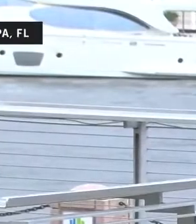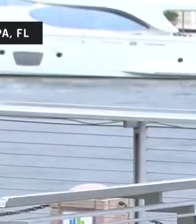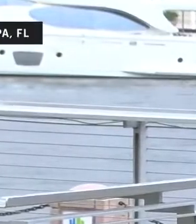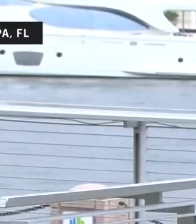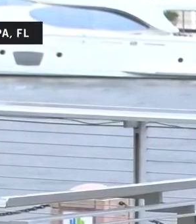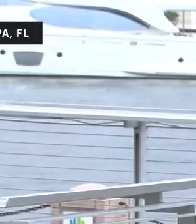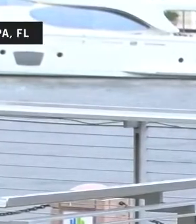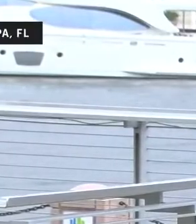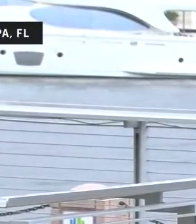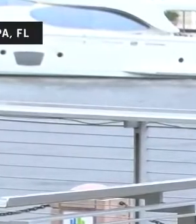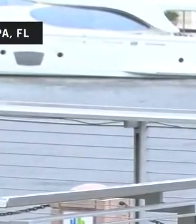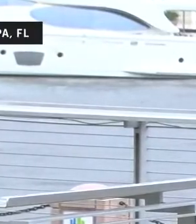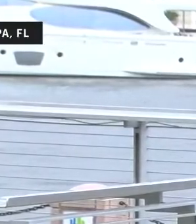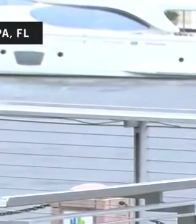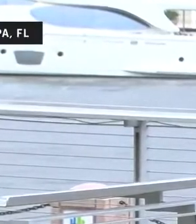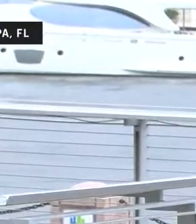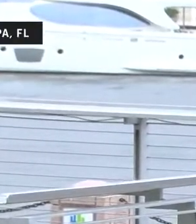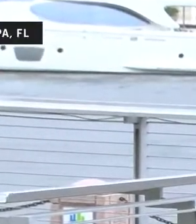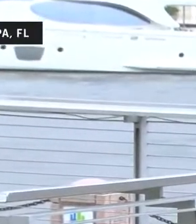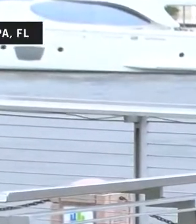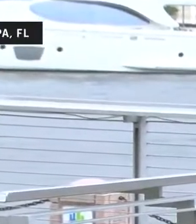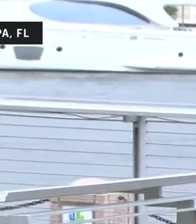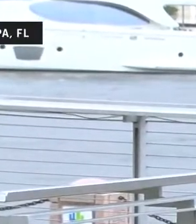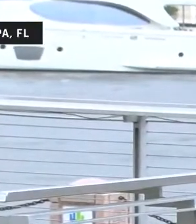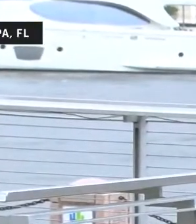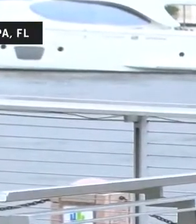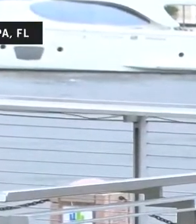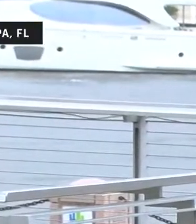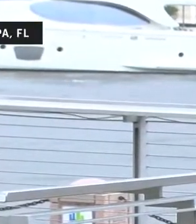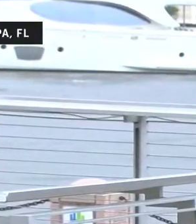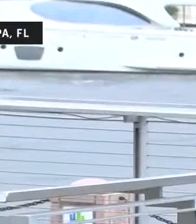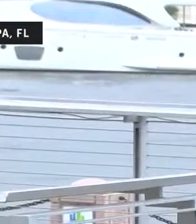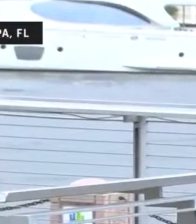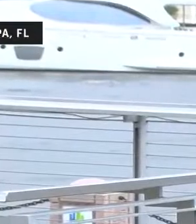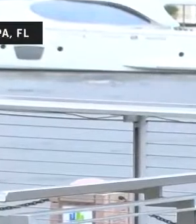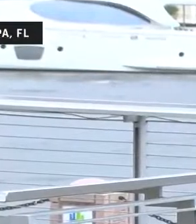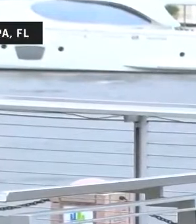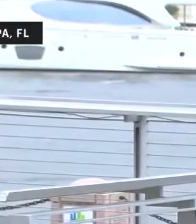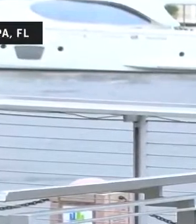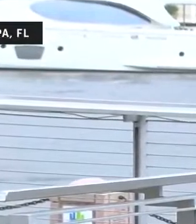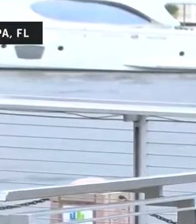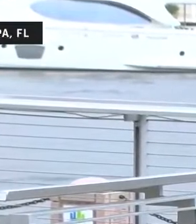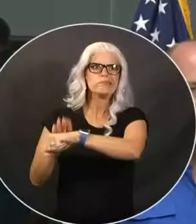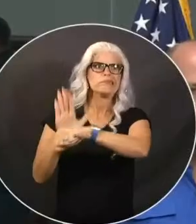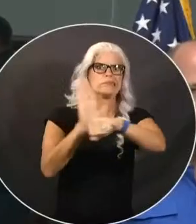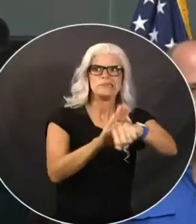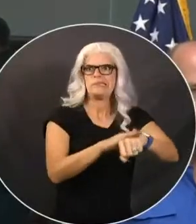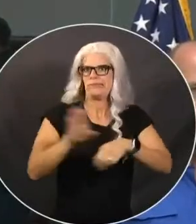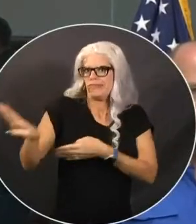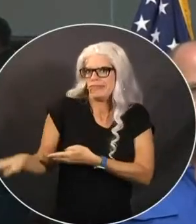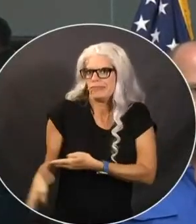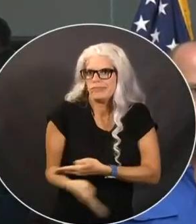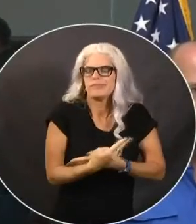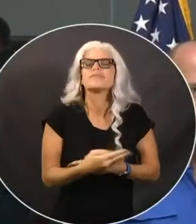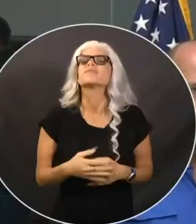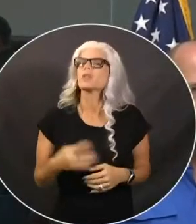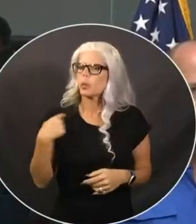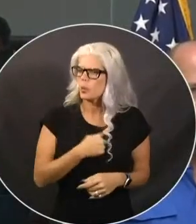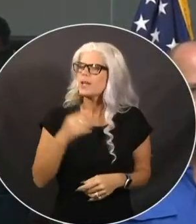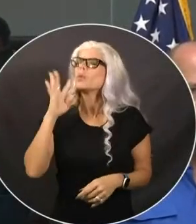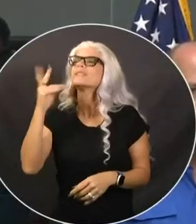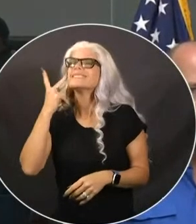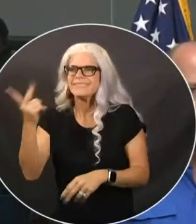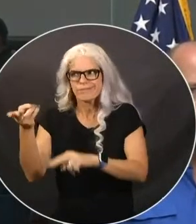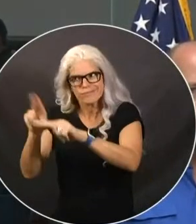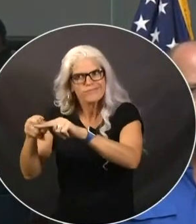And, Governor DeSantis earlier today touched on this very point. We've got some sound we can play from the governor. A storm of this magnitude